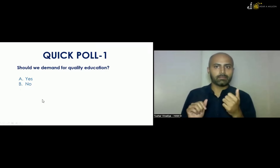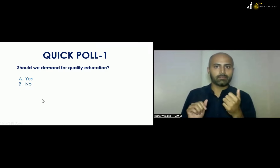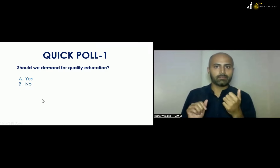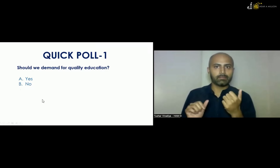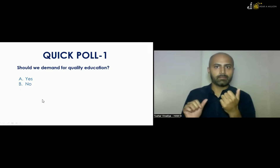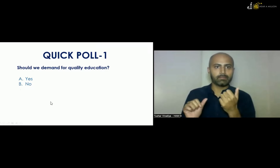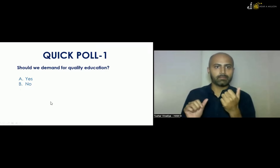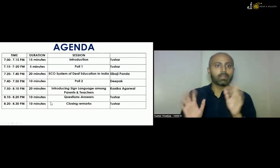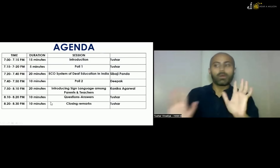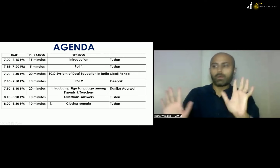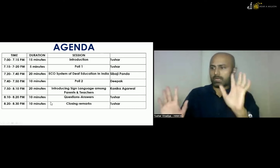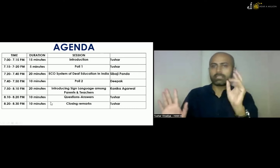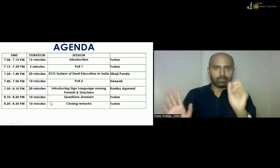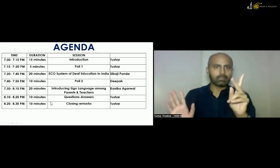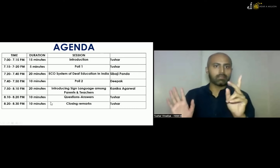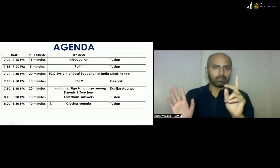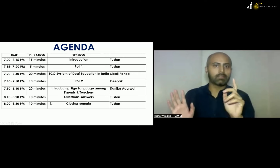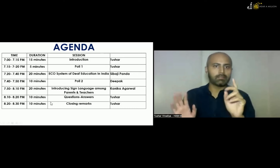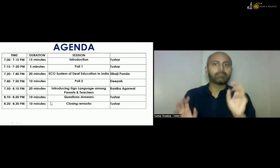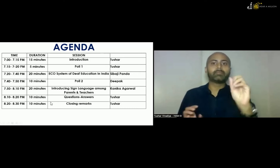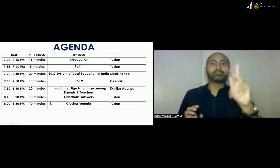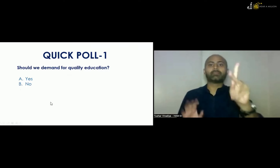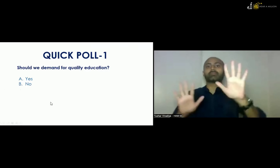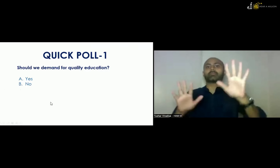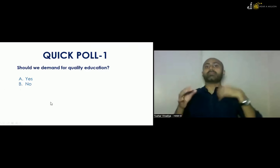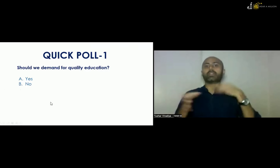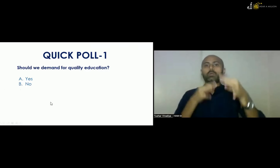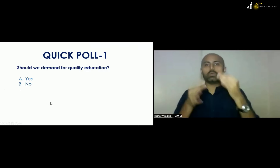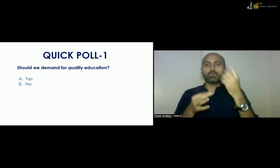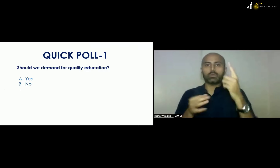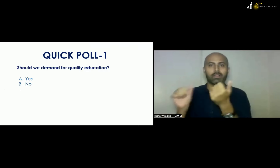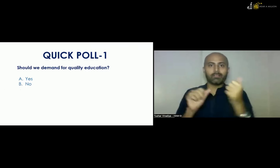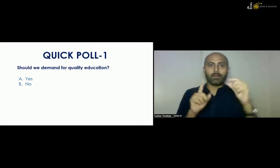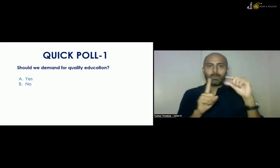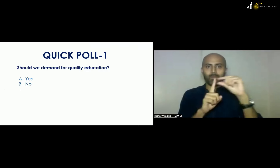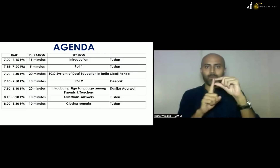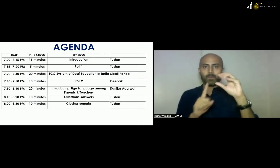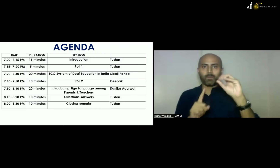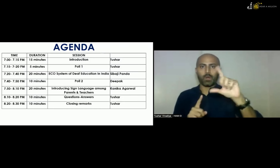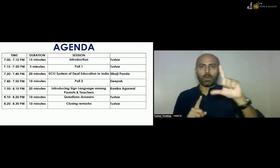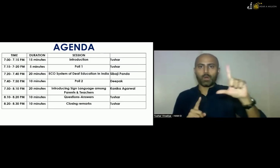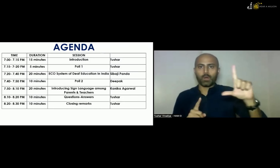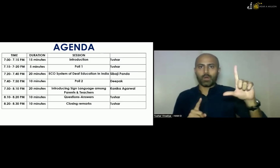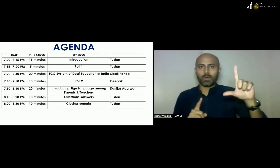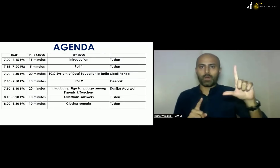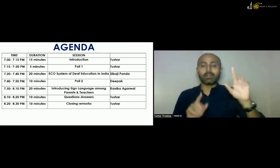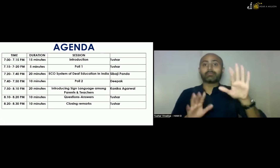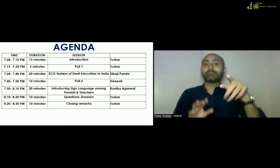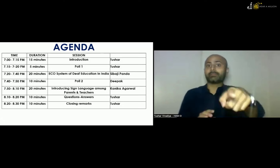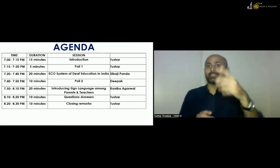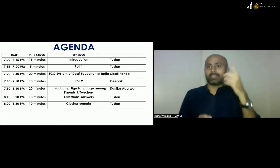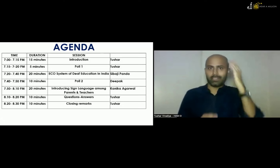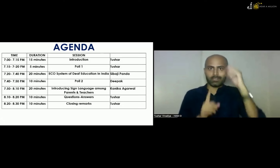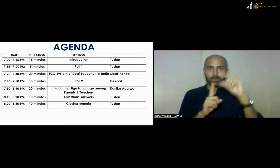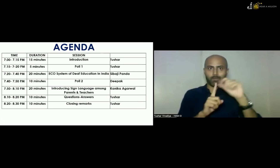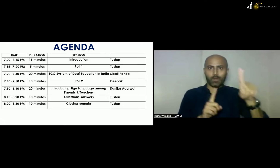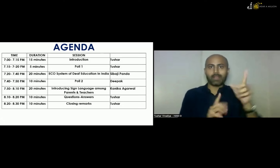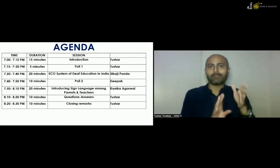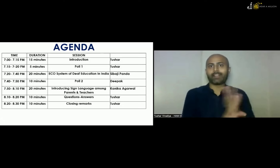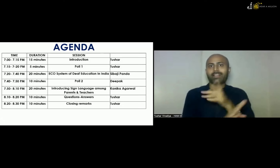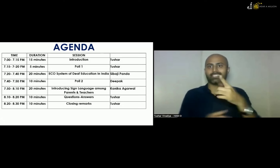slide? Can we turn off the PPT? Okay. So now